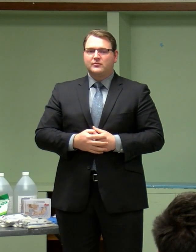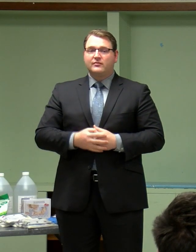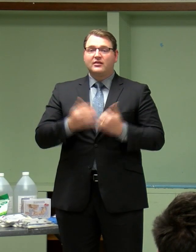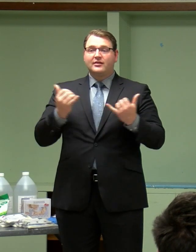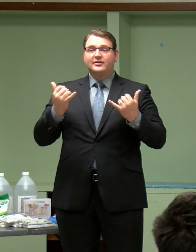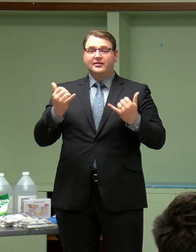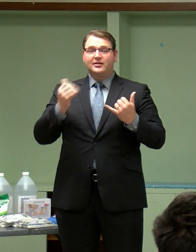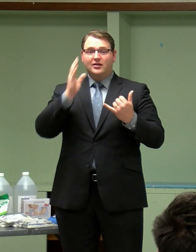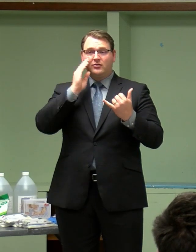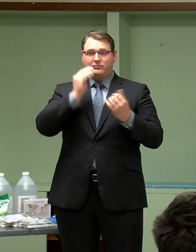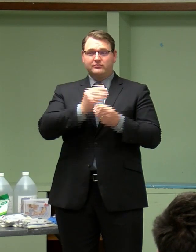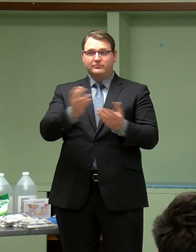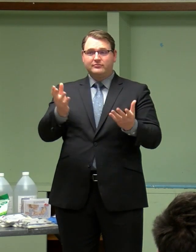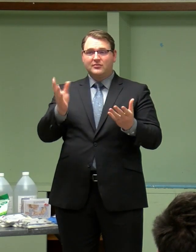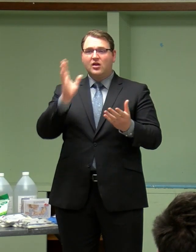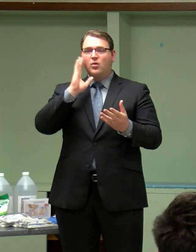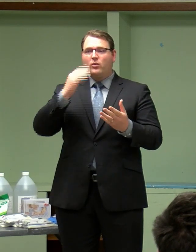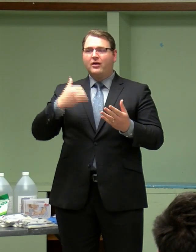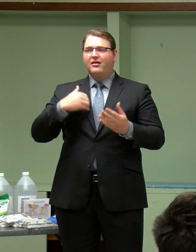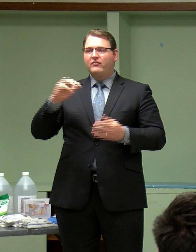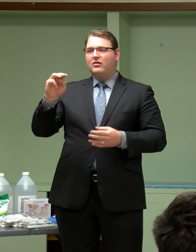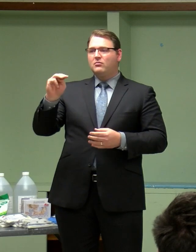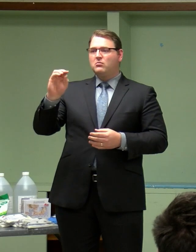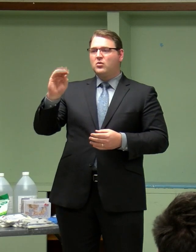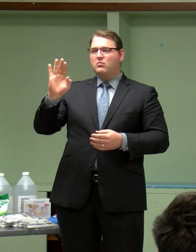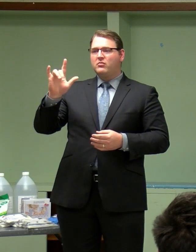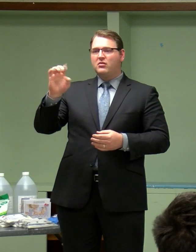opening another mobile testing site